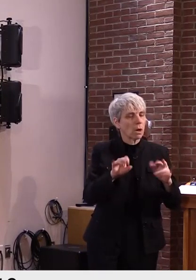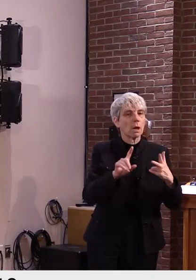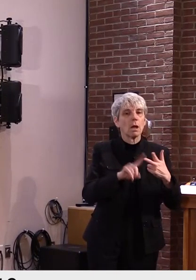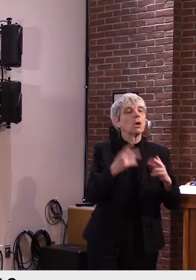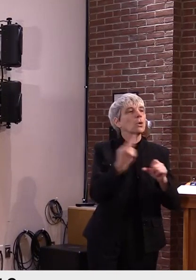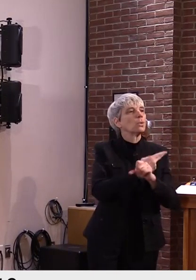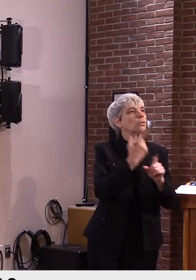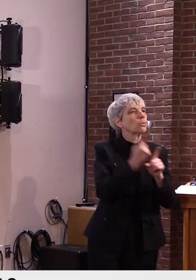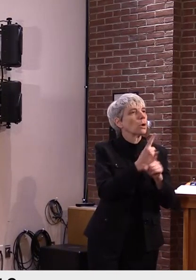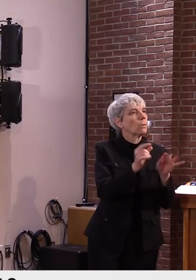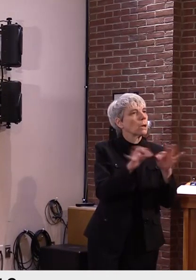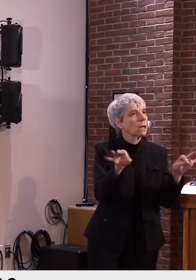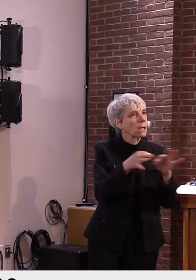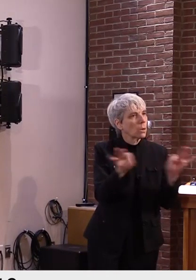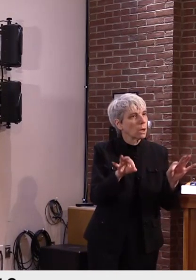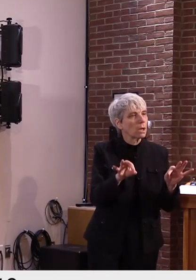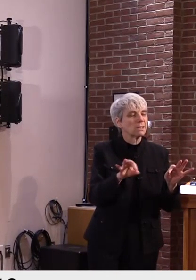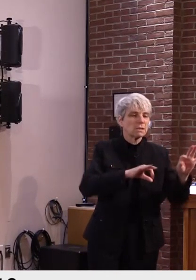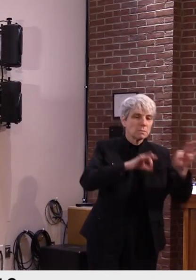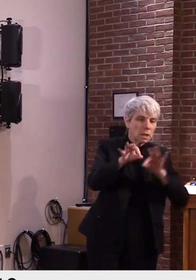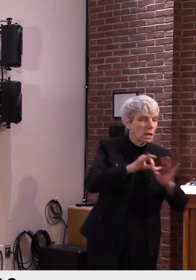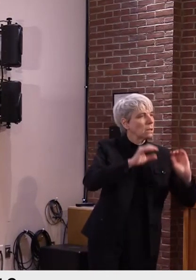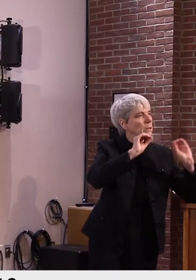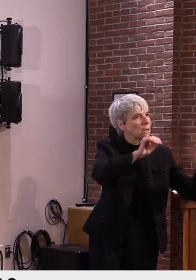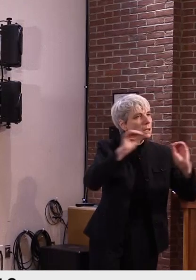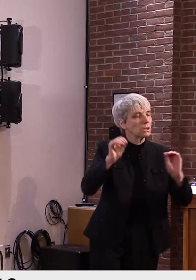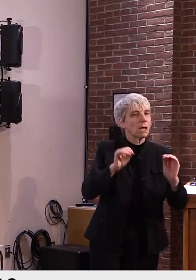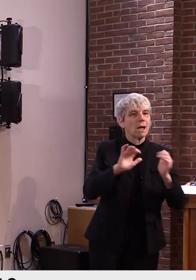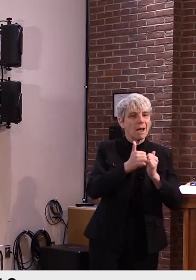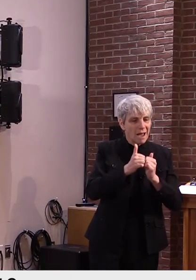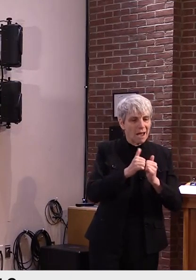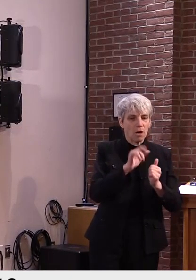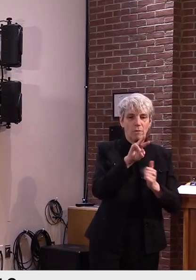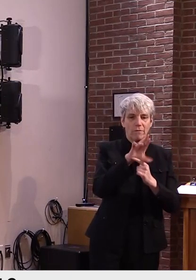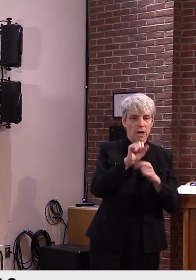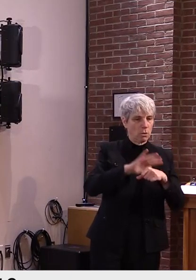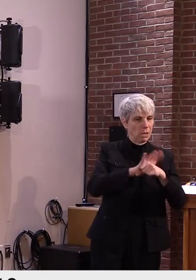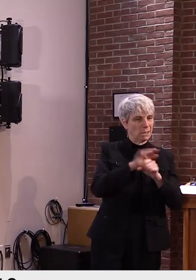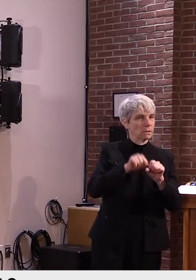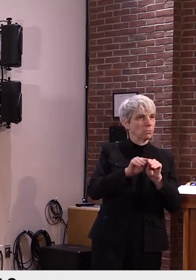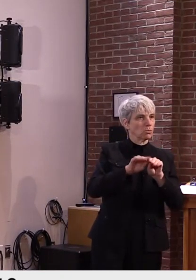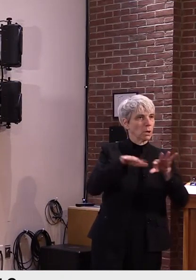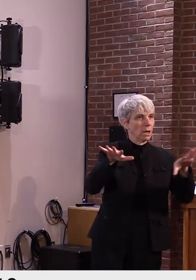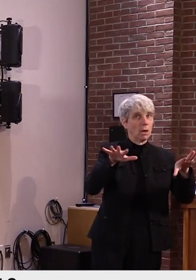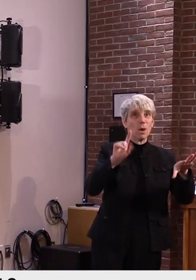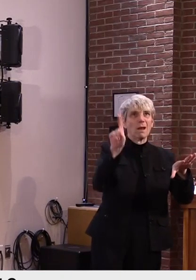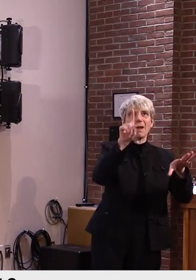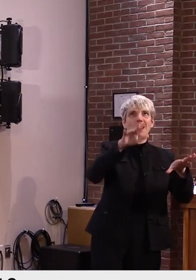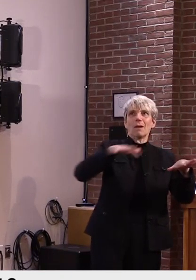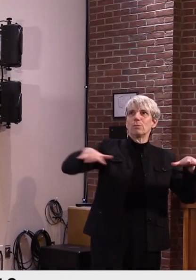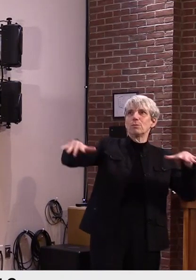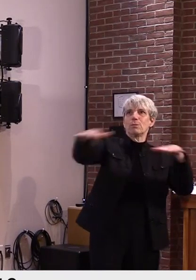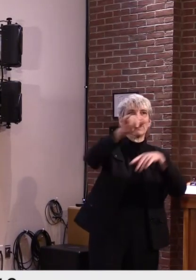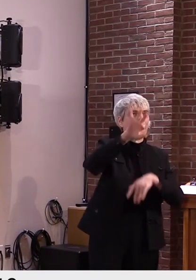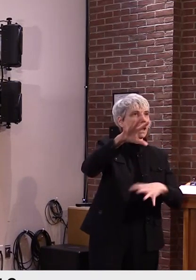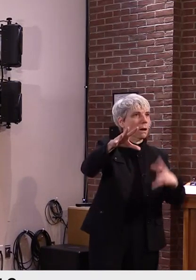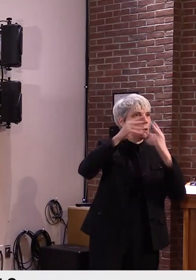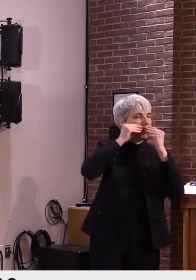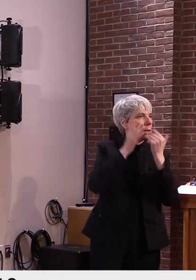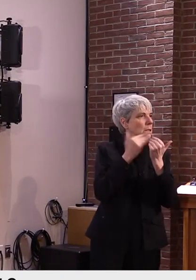accurate information about how the virus spreads. It is in the air we breathe. Fourth, speak out against